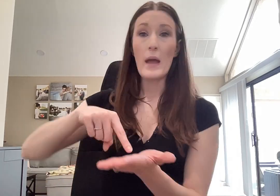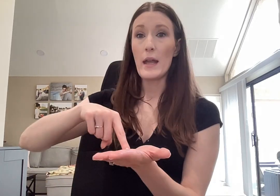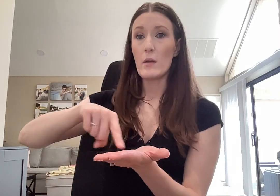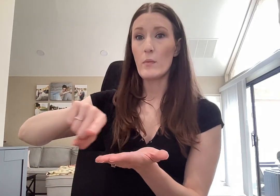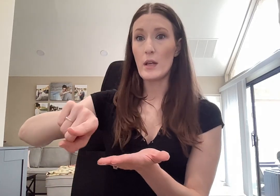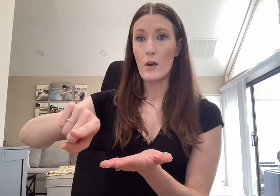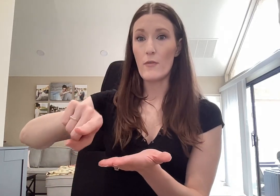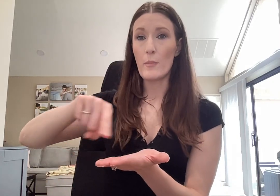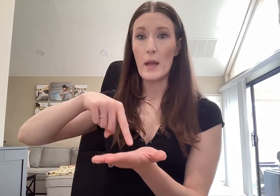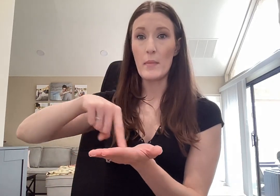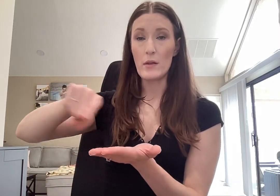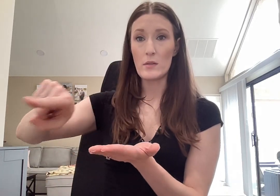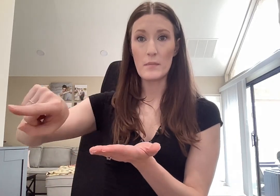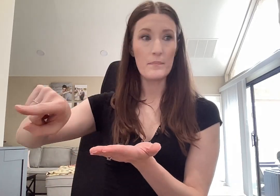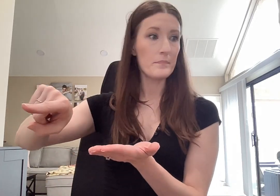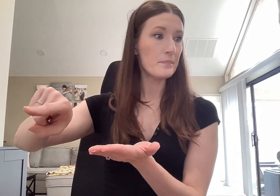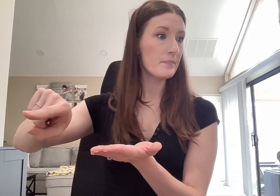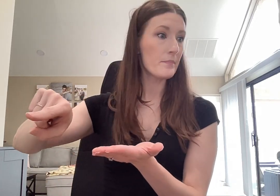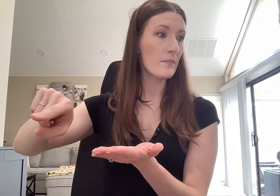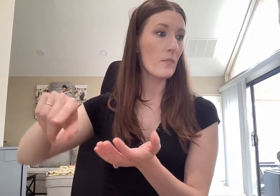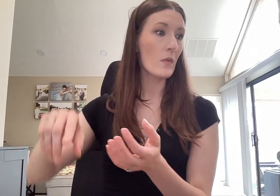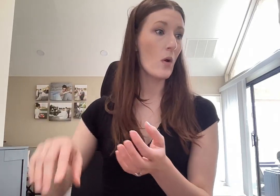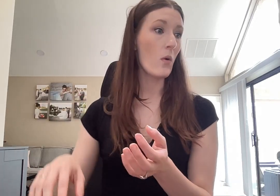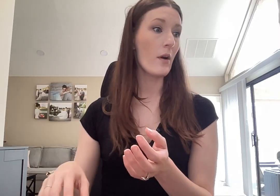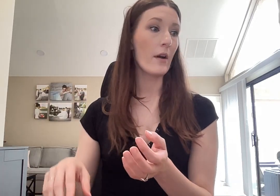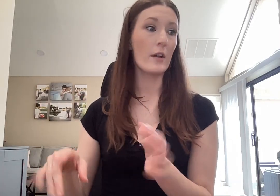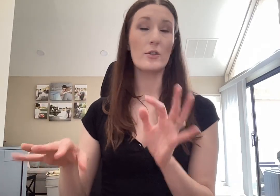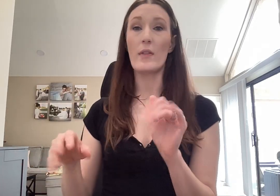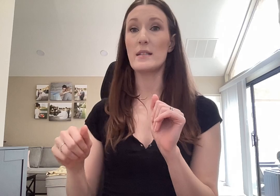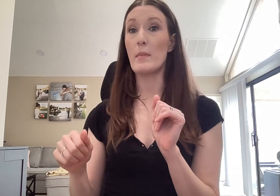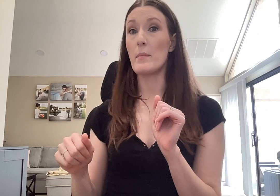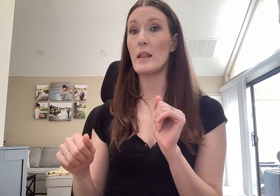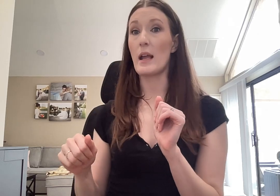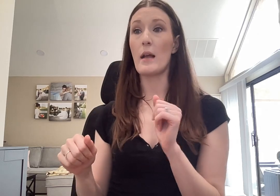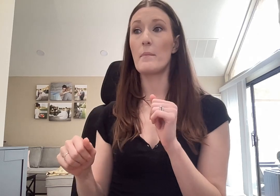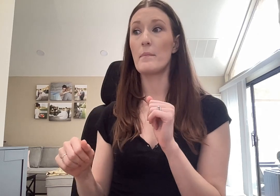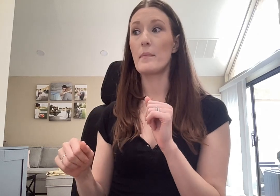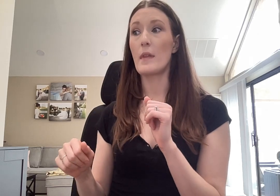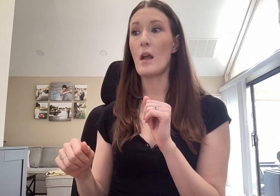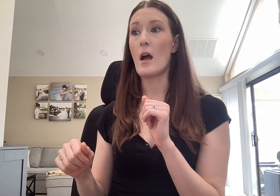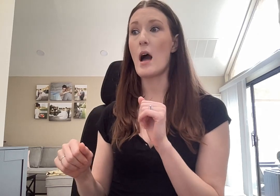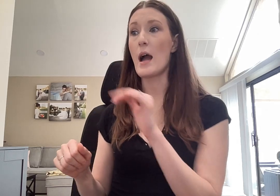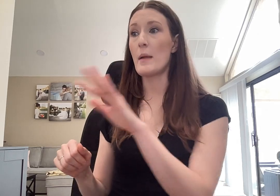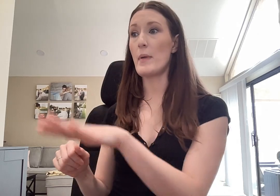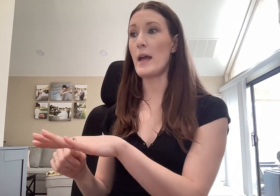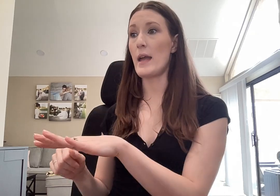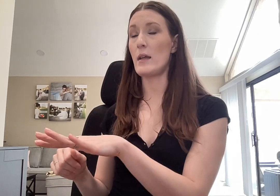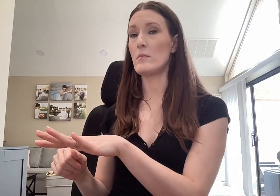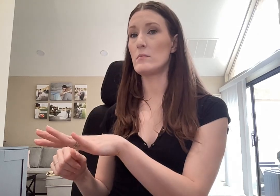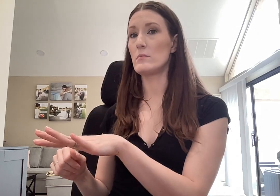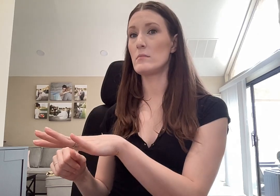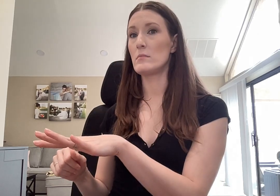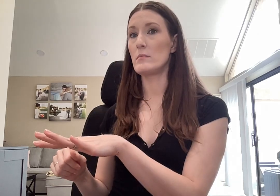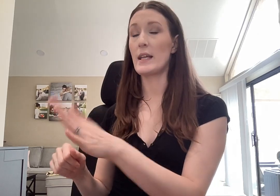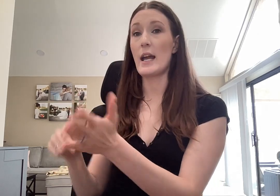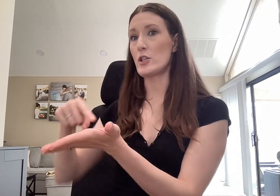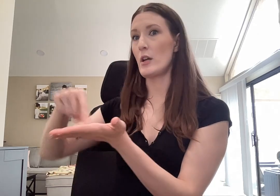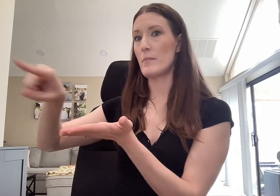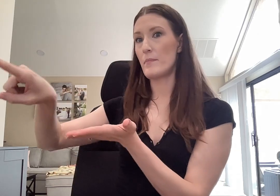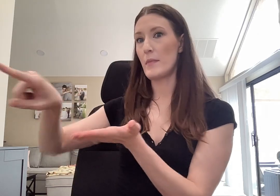Pay, we know for pay bills. Or, so that's maybe like I pay the cashier,